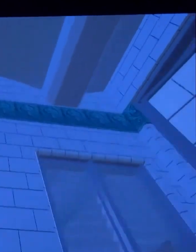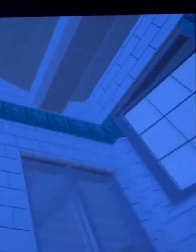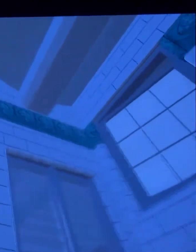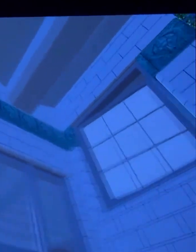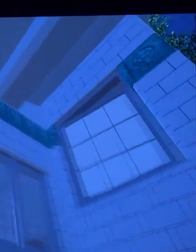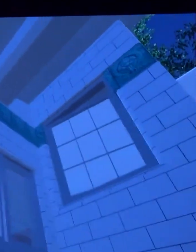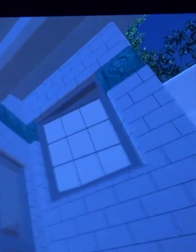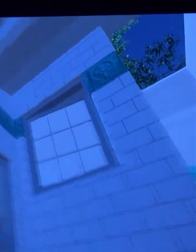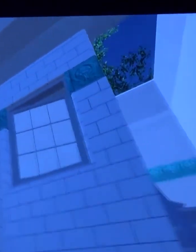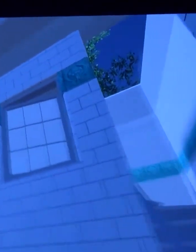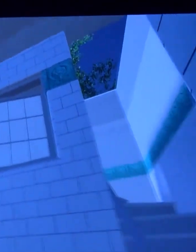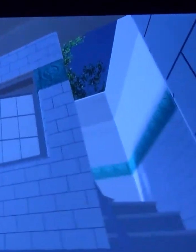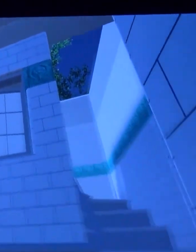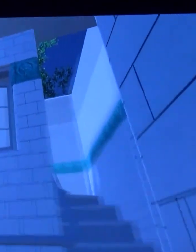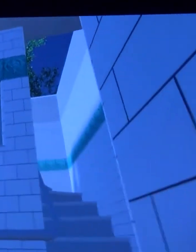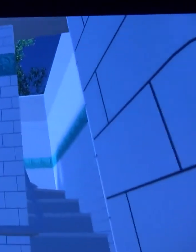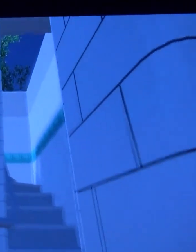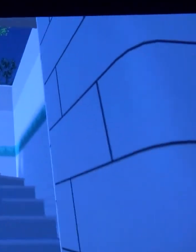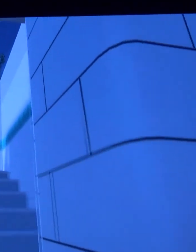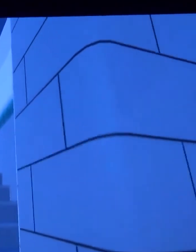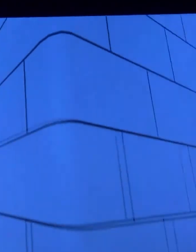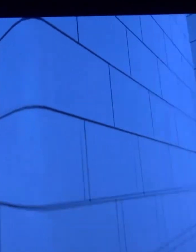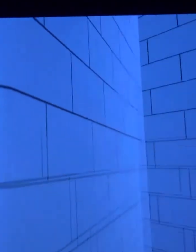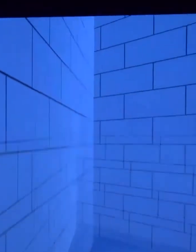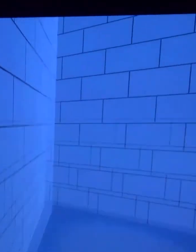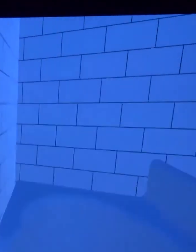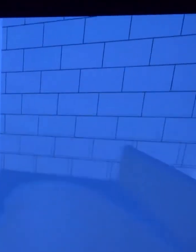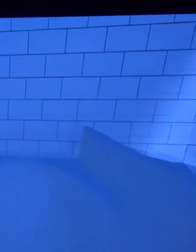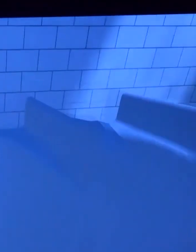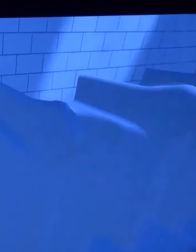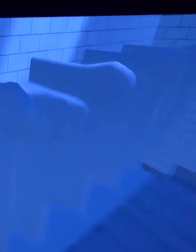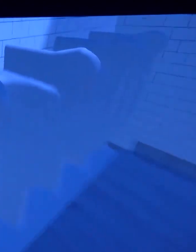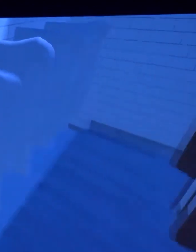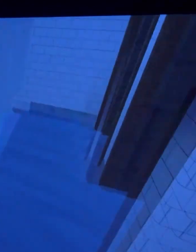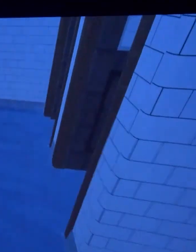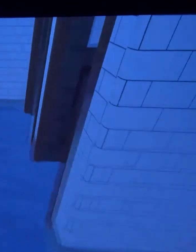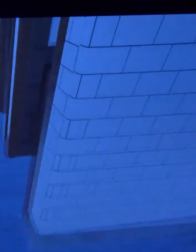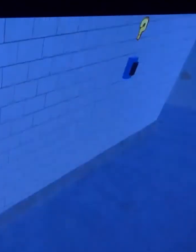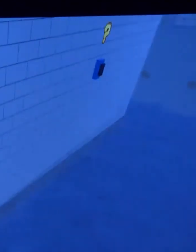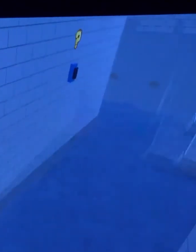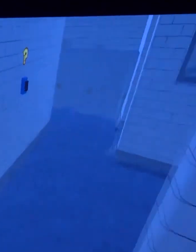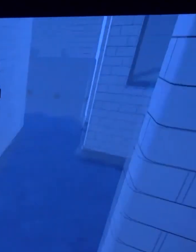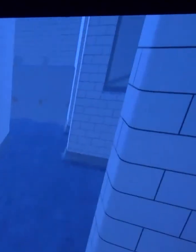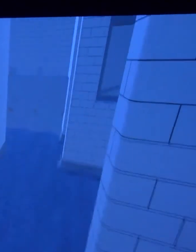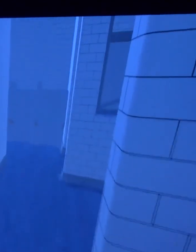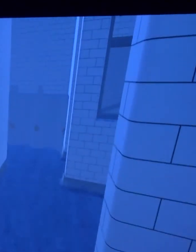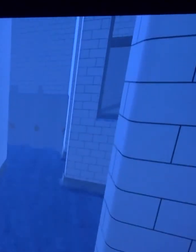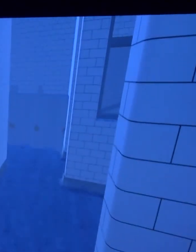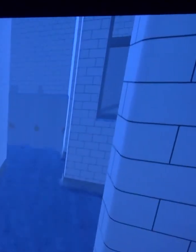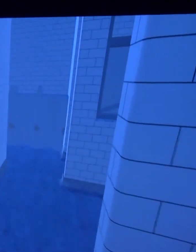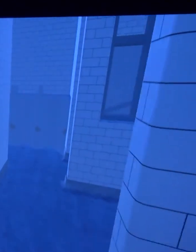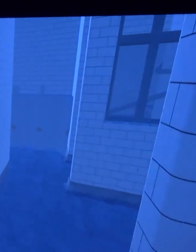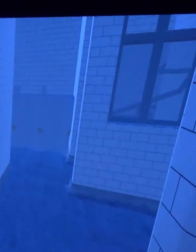over the question mark and it will give you some historical or architectural heritage information. And we're also looking at putting audio over the top of